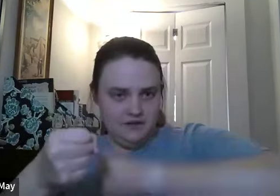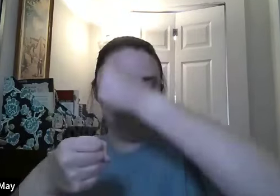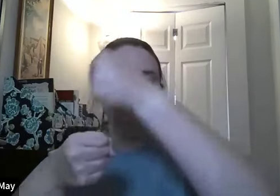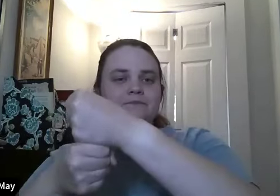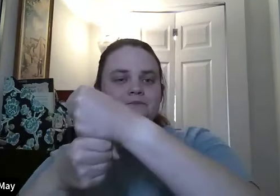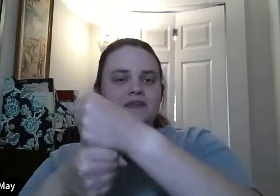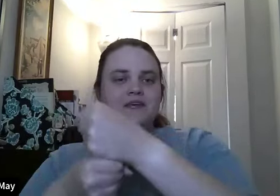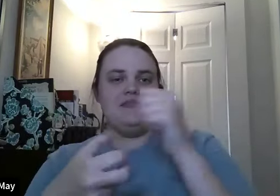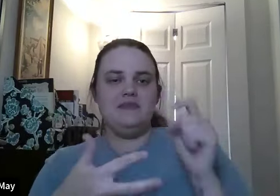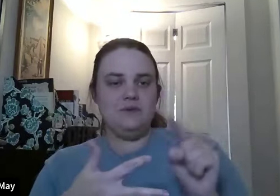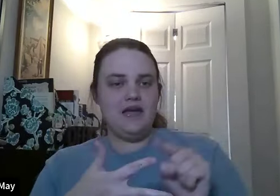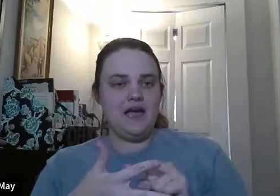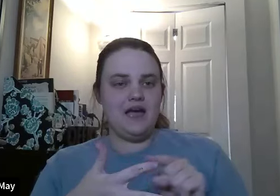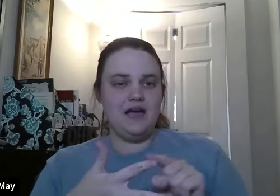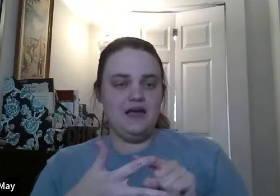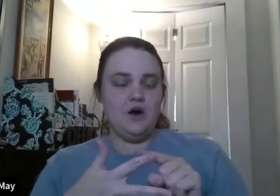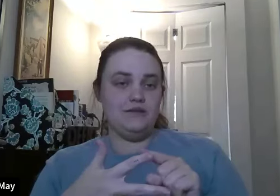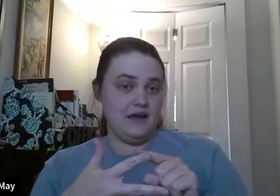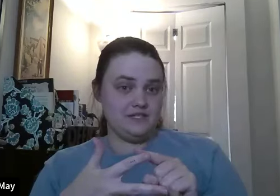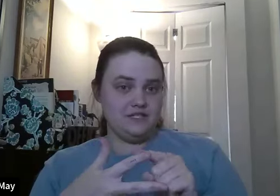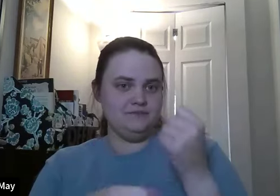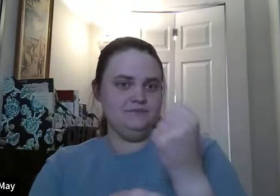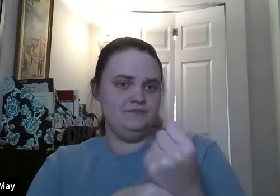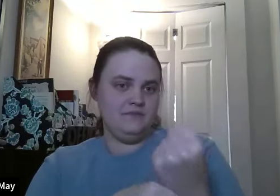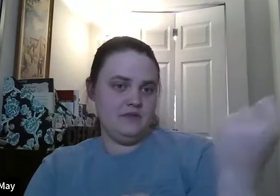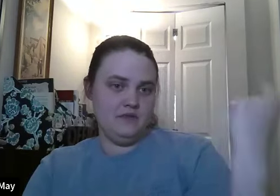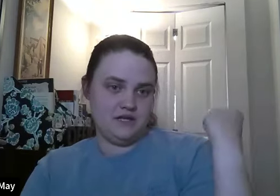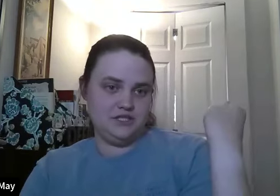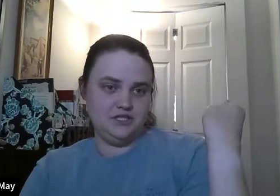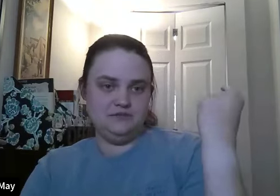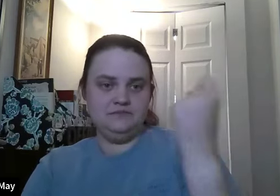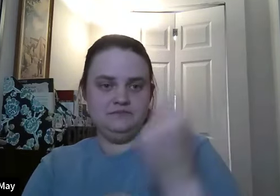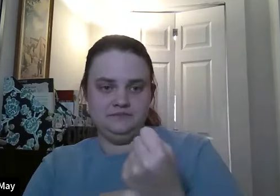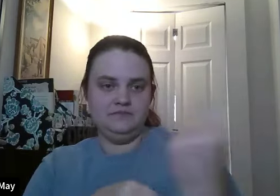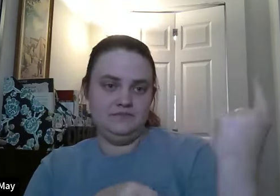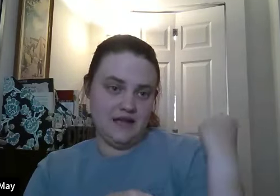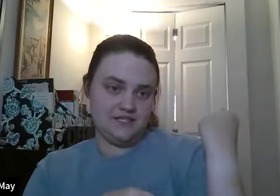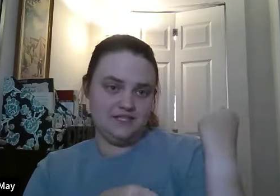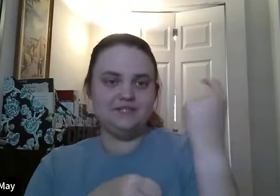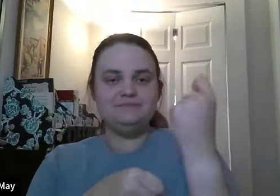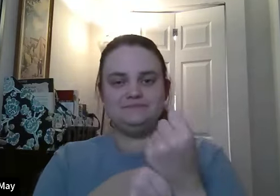year. Then we had our last year, last year, last year.